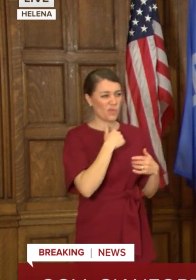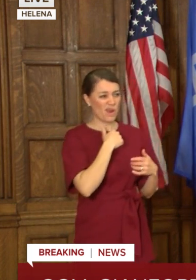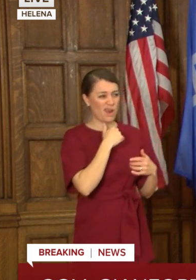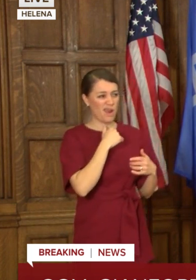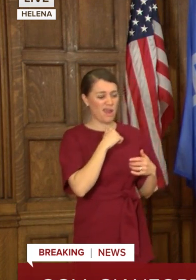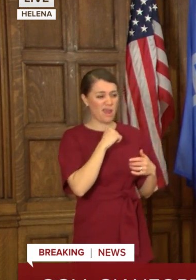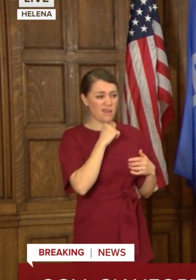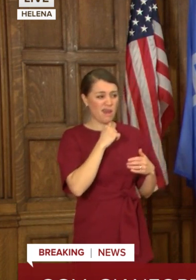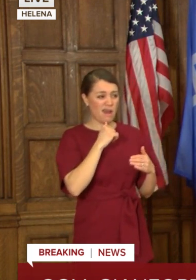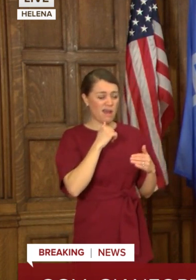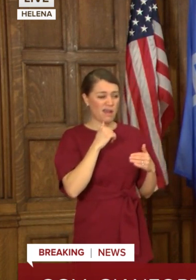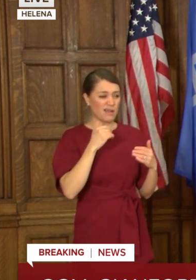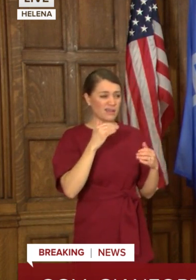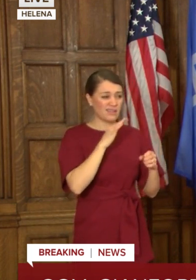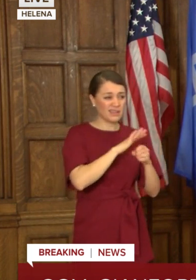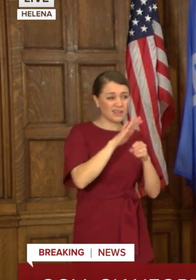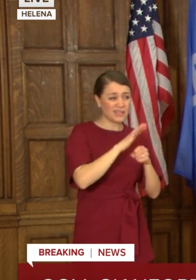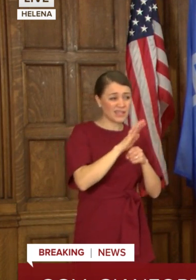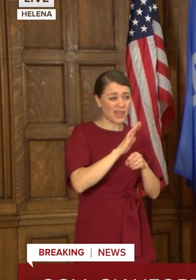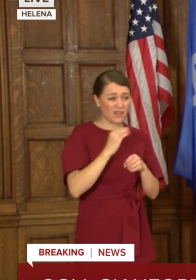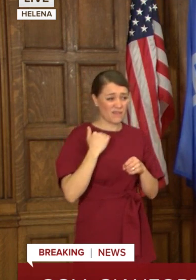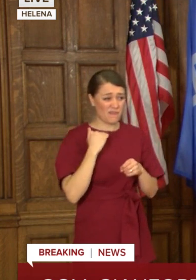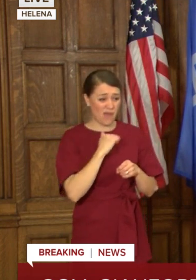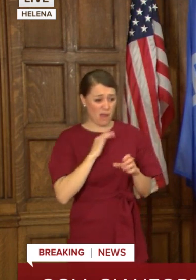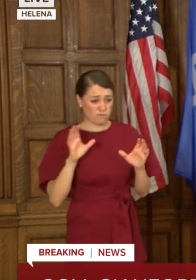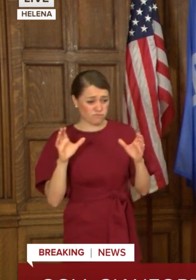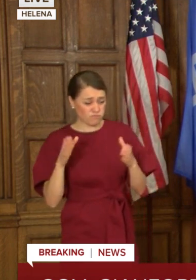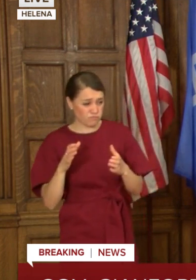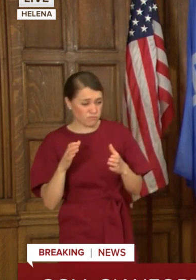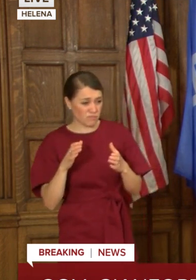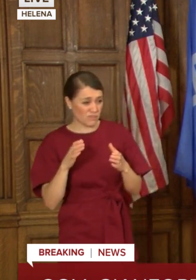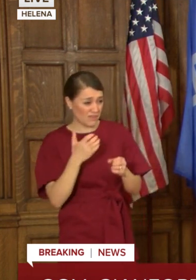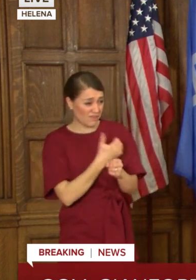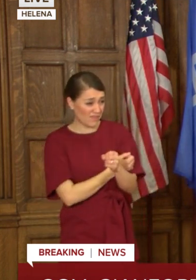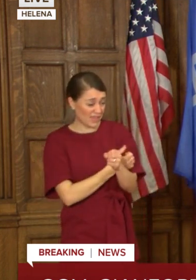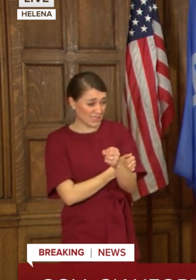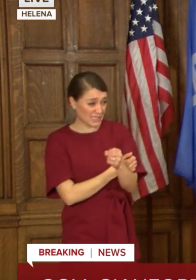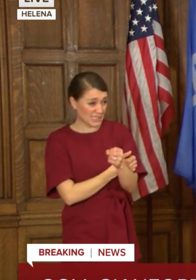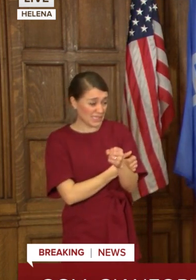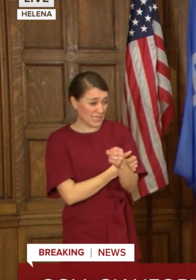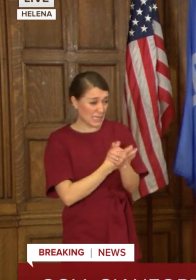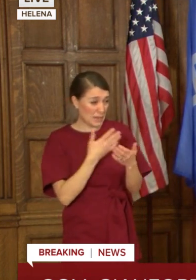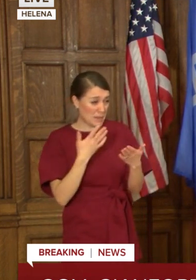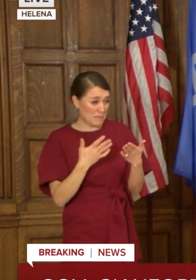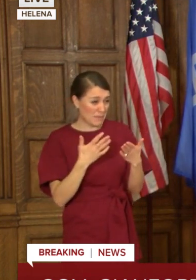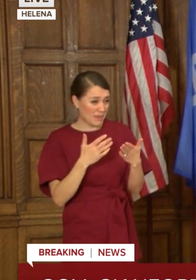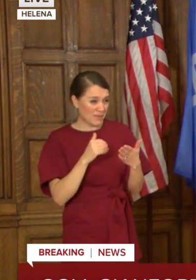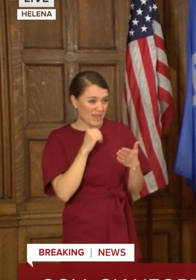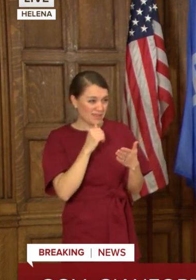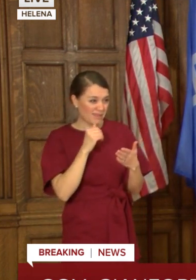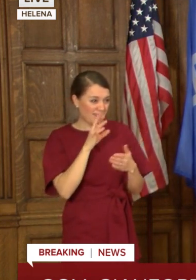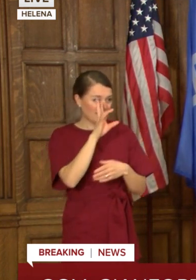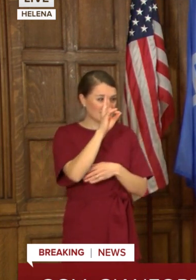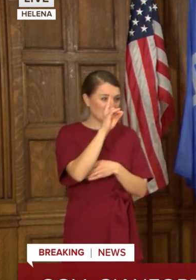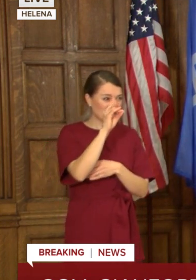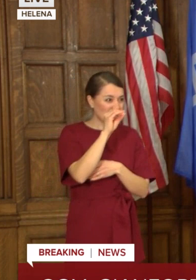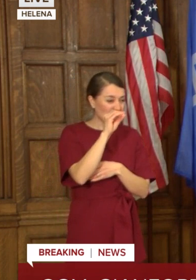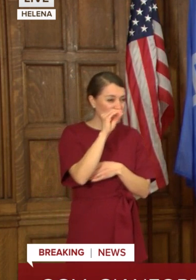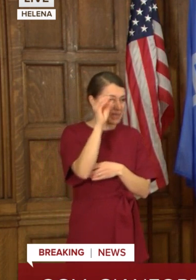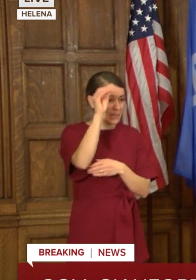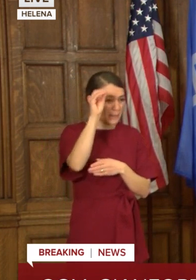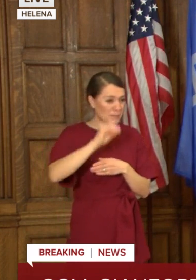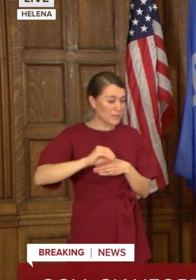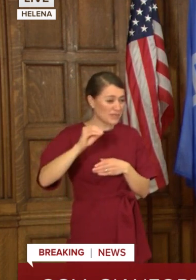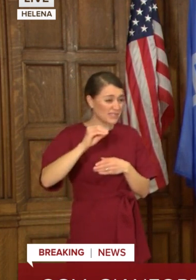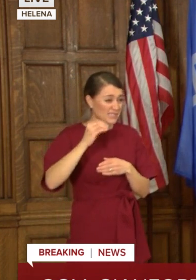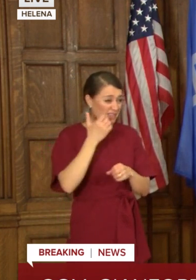population vaccinated? And looking at current, numbers, we might not see that 70% till the later of the